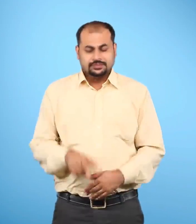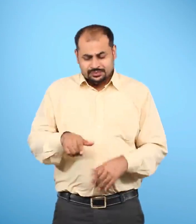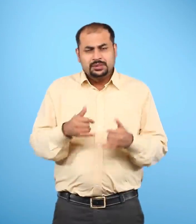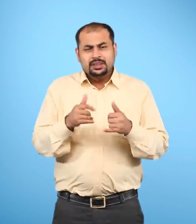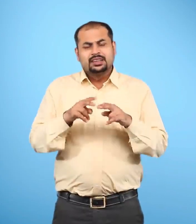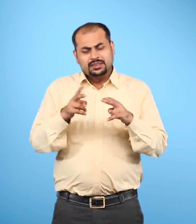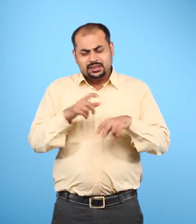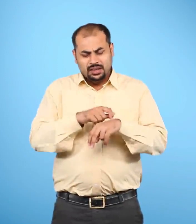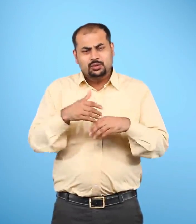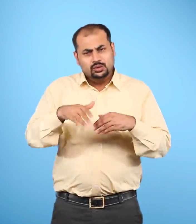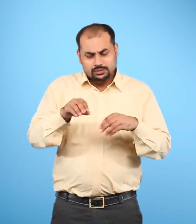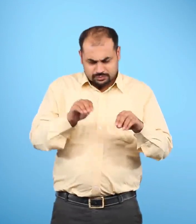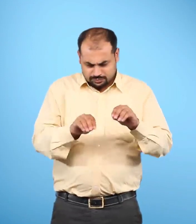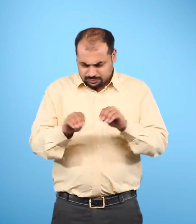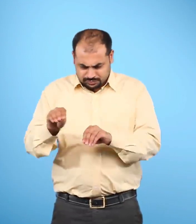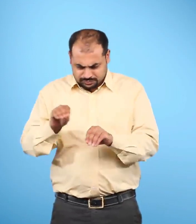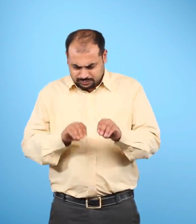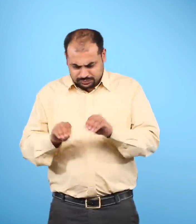Keep taking turns